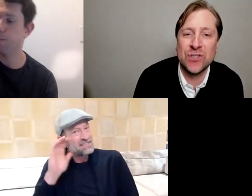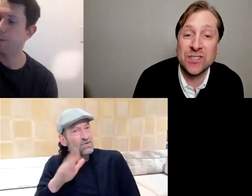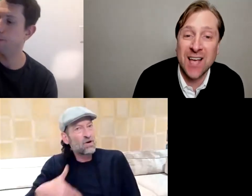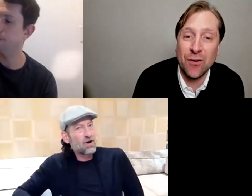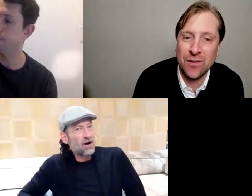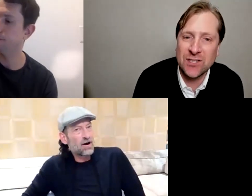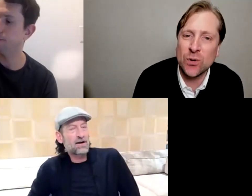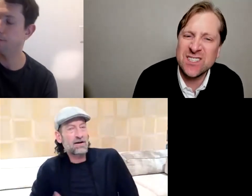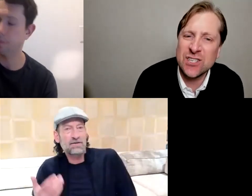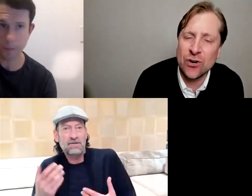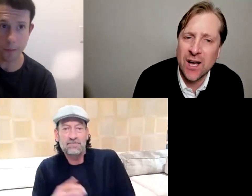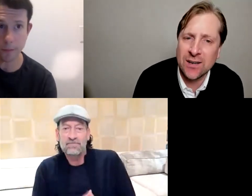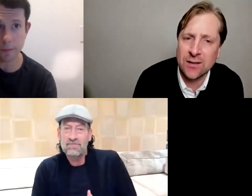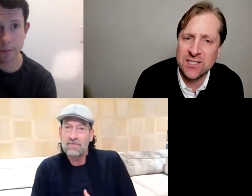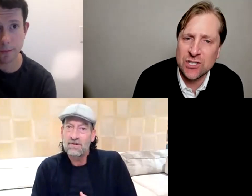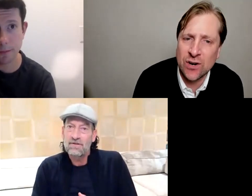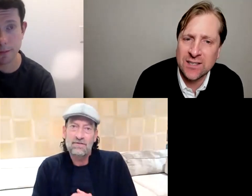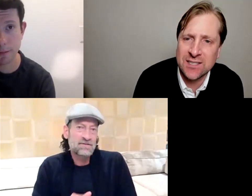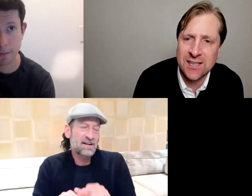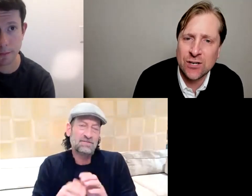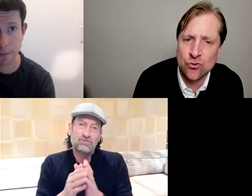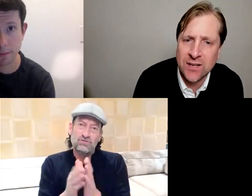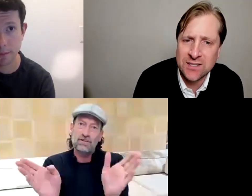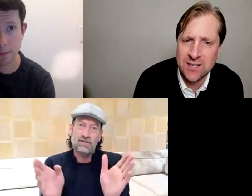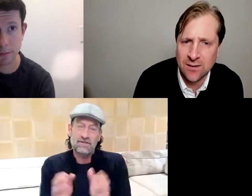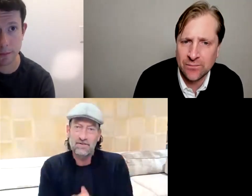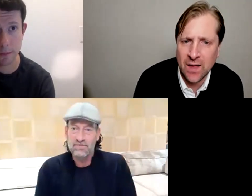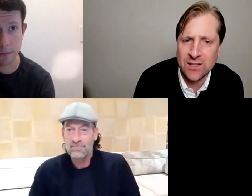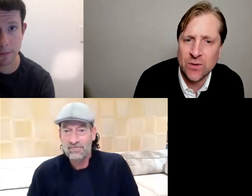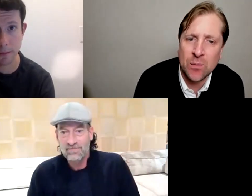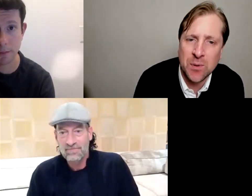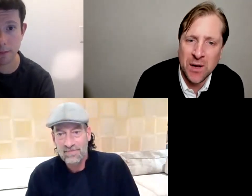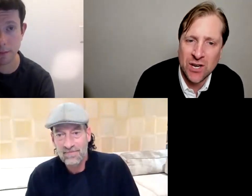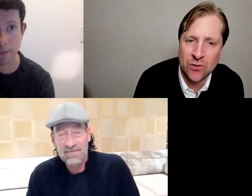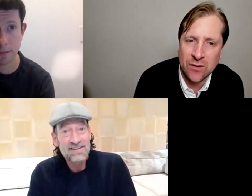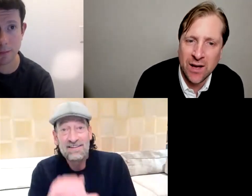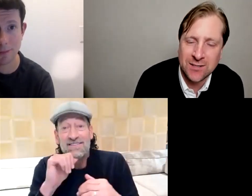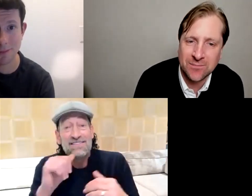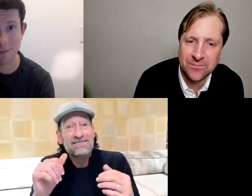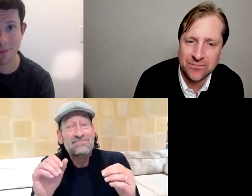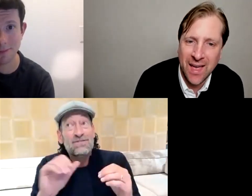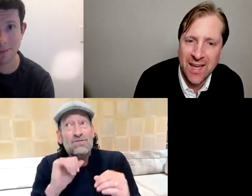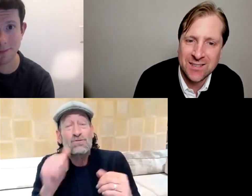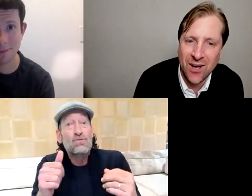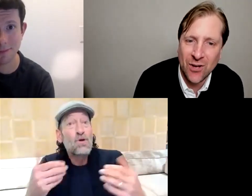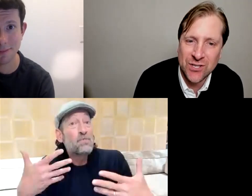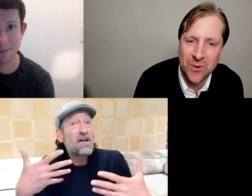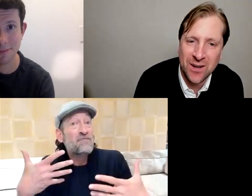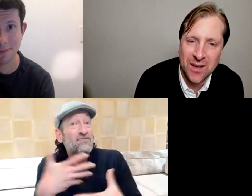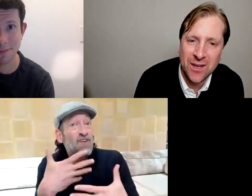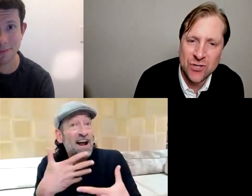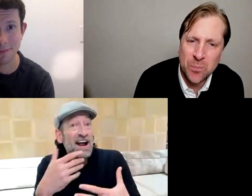knows yourself. And so listen to your gut, listen to your instinct, and trust it. And so that would be my general advice. And